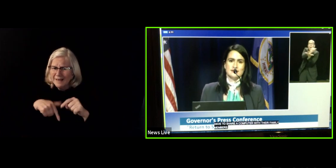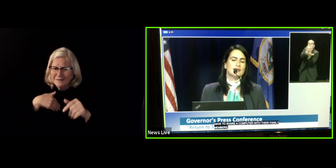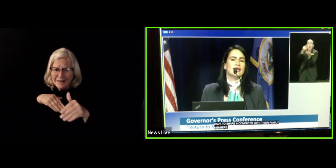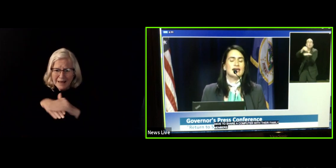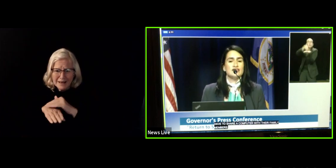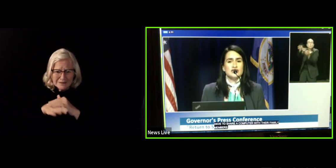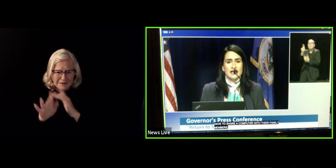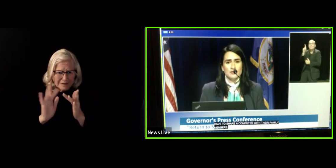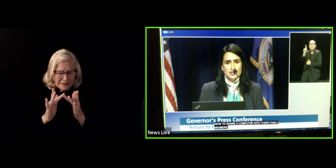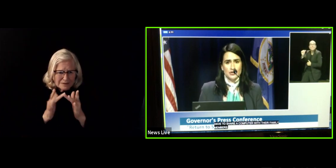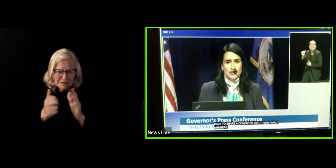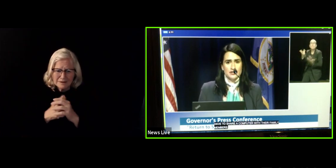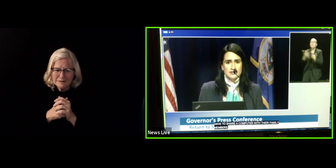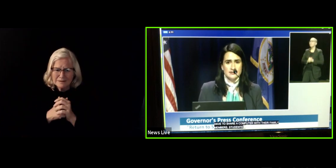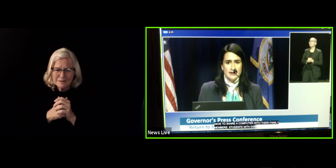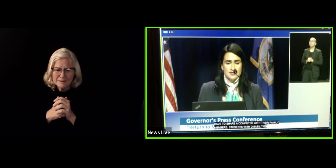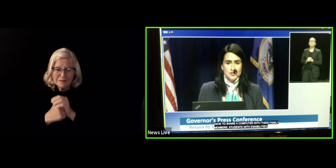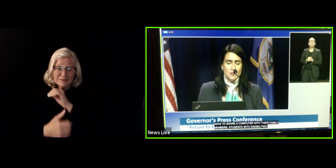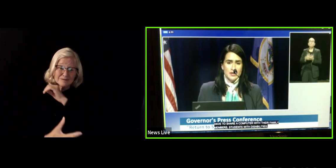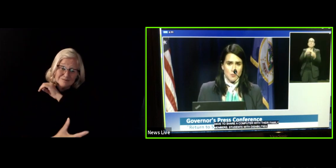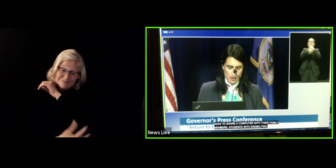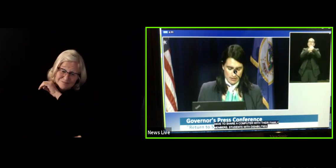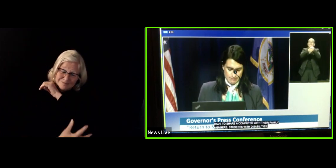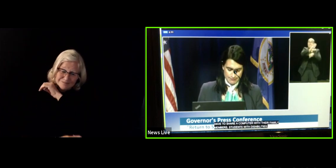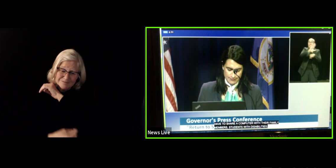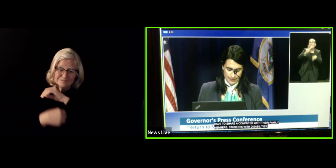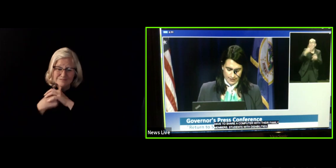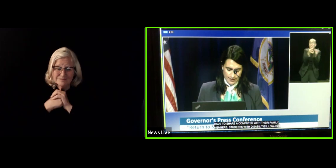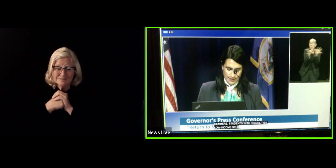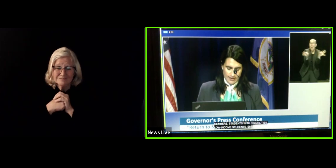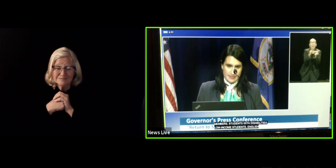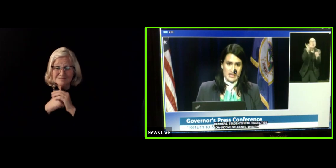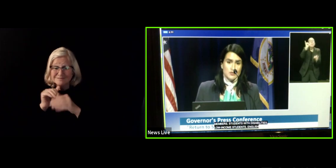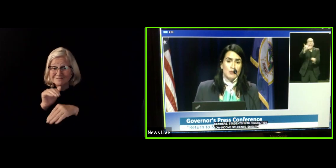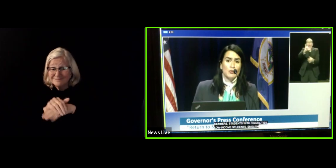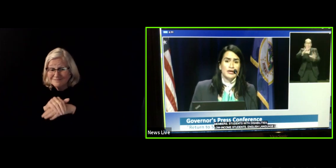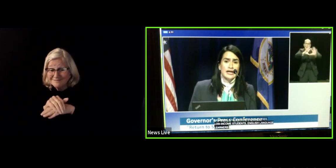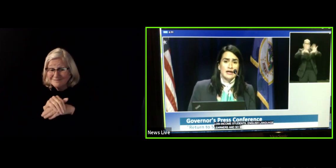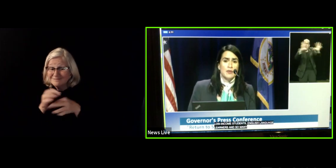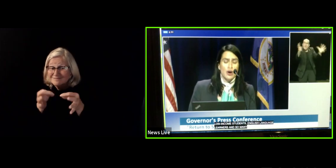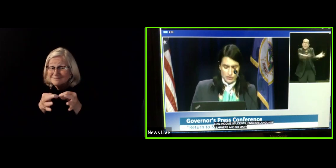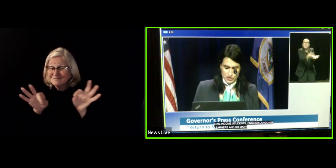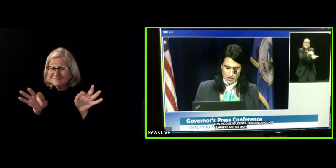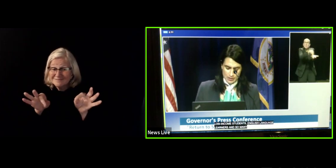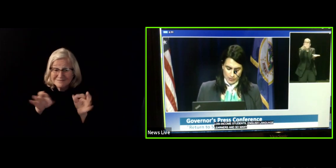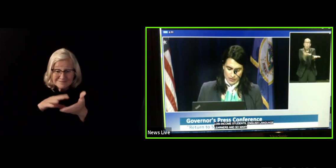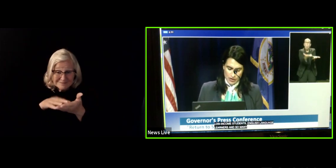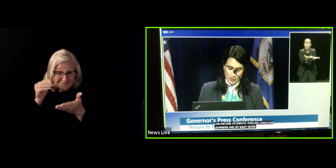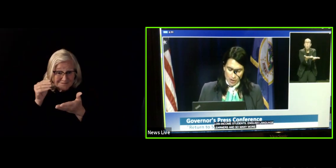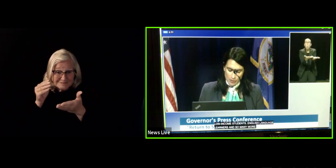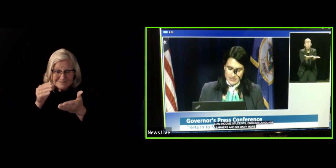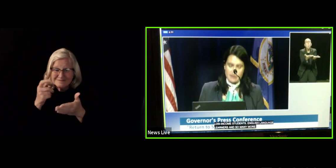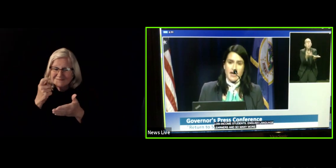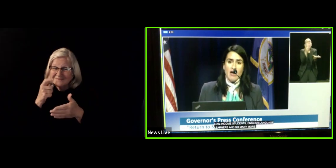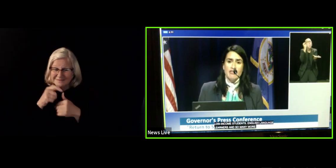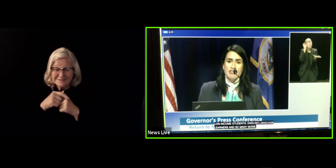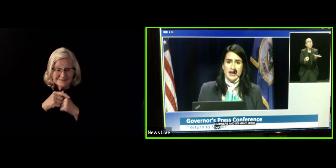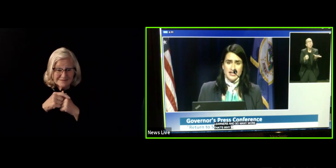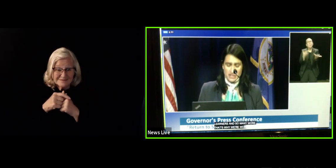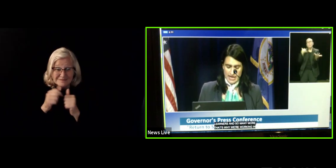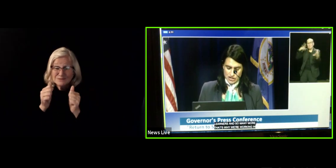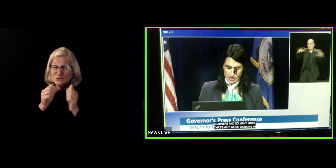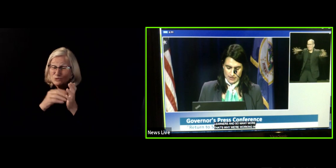students, English language learners, and so many more. That's why we're working in partnership with our departments of health